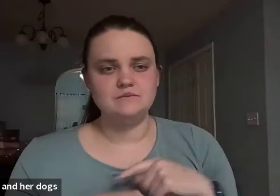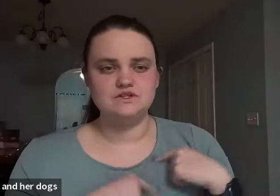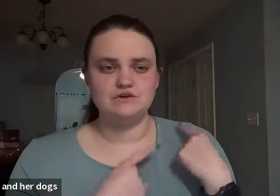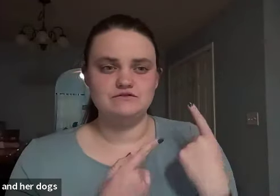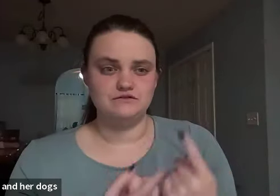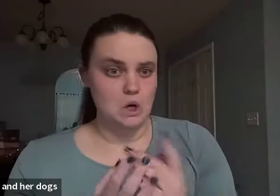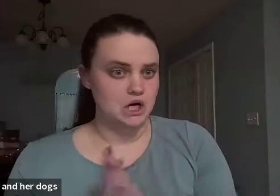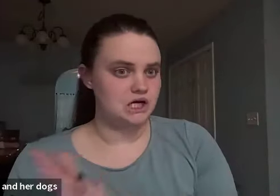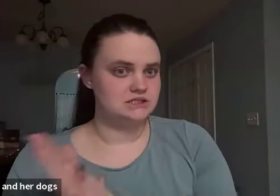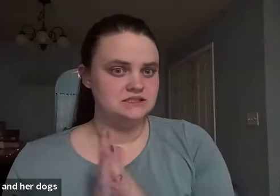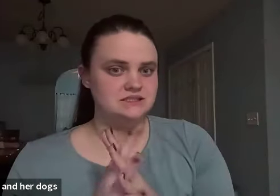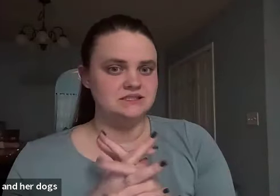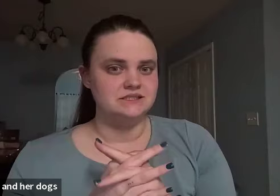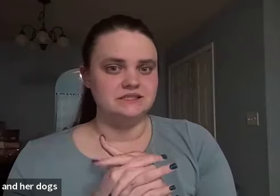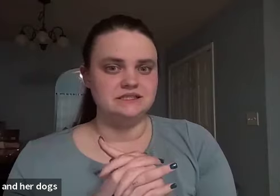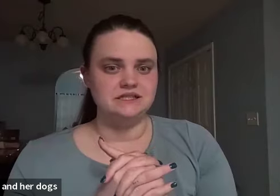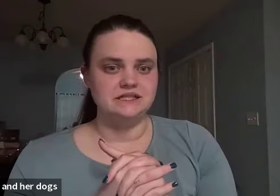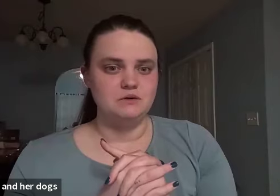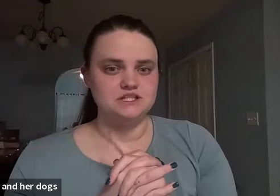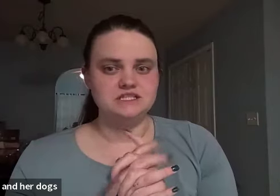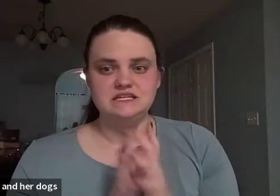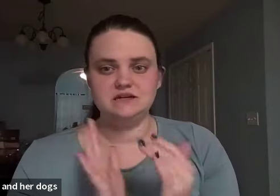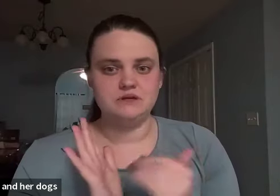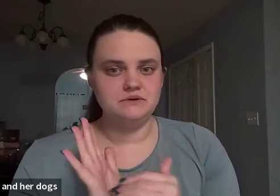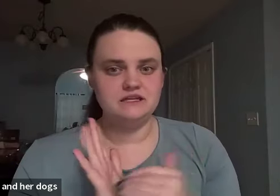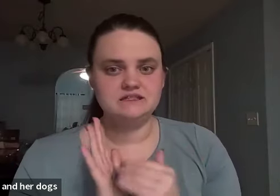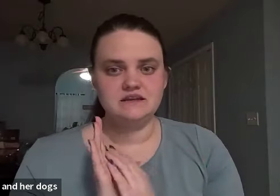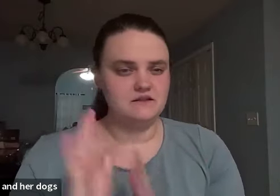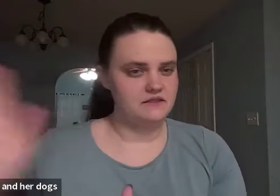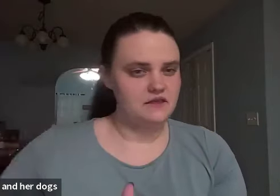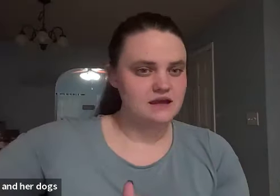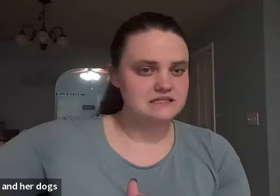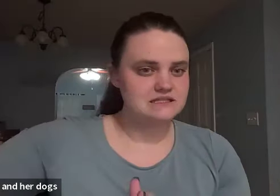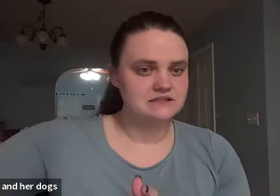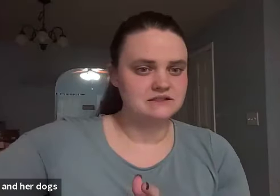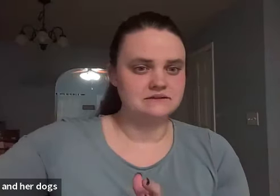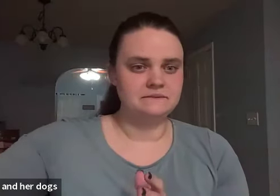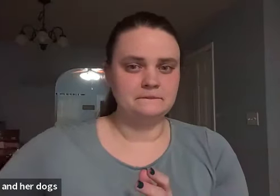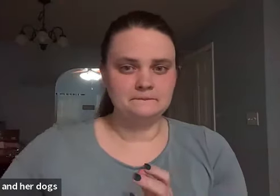time so far? Any questions, needed repeats, anything like that?